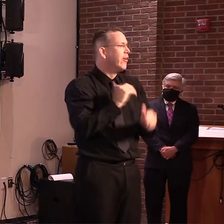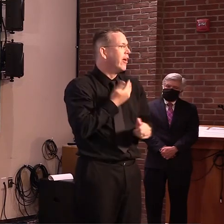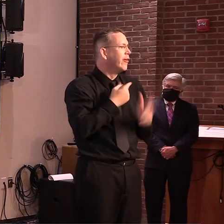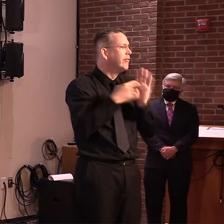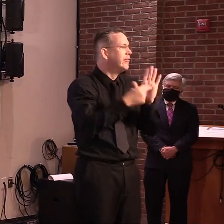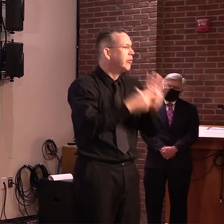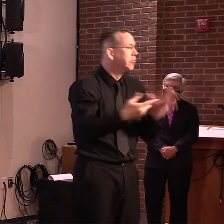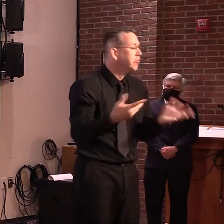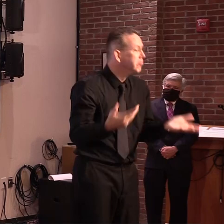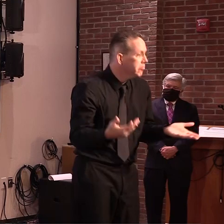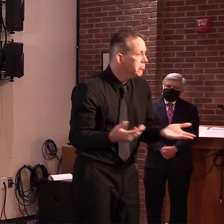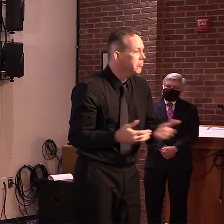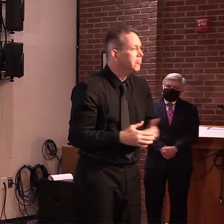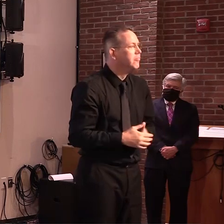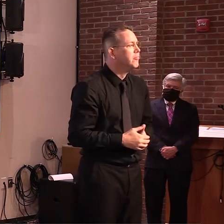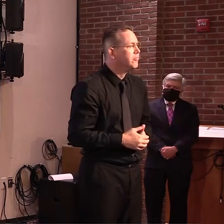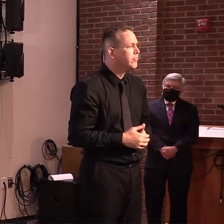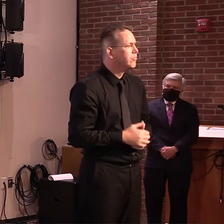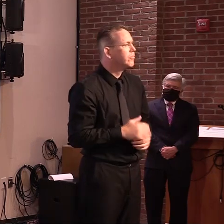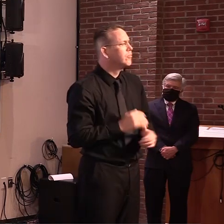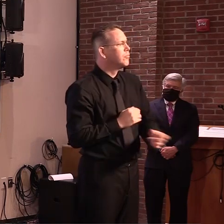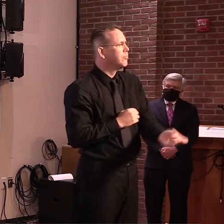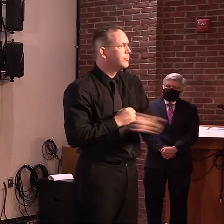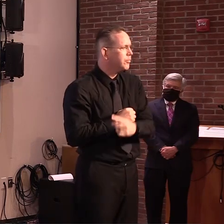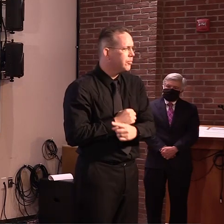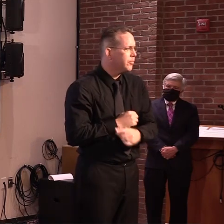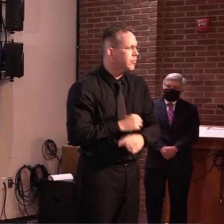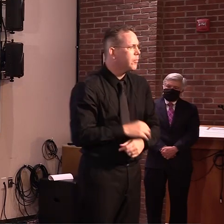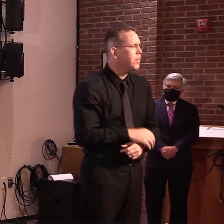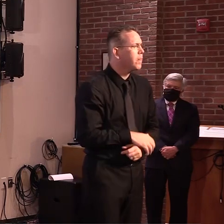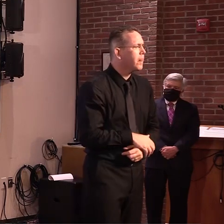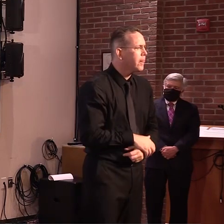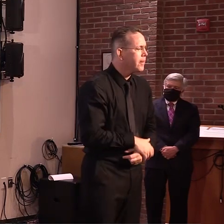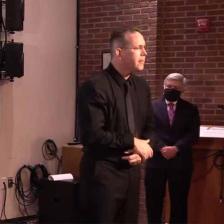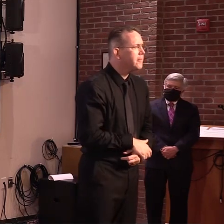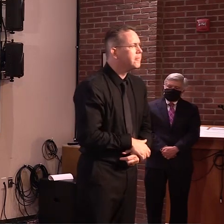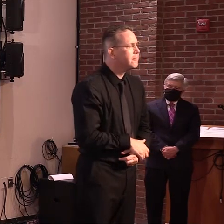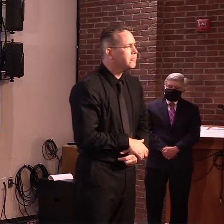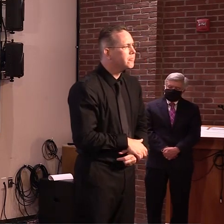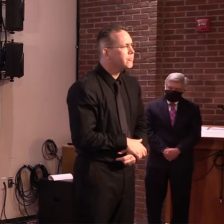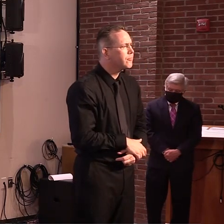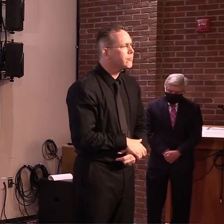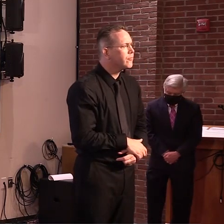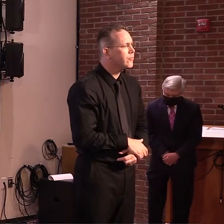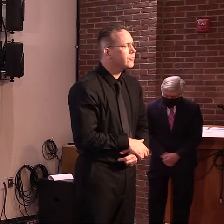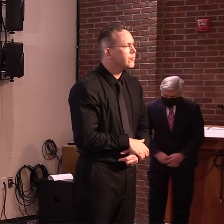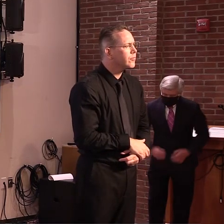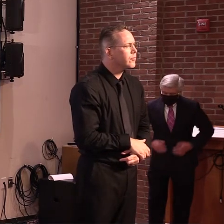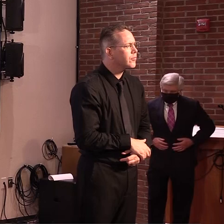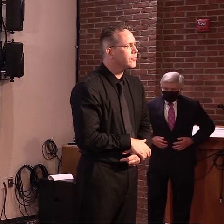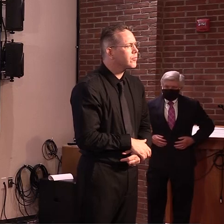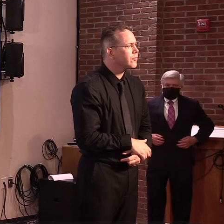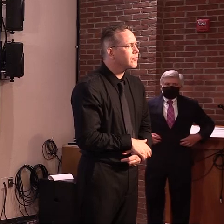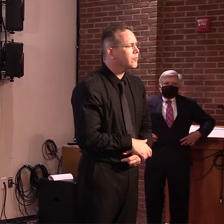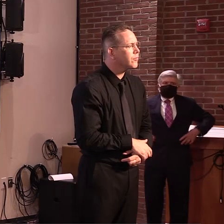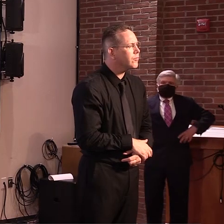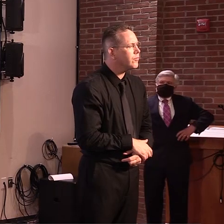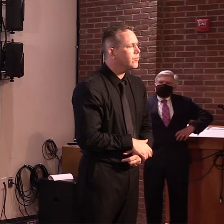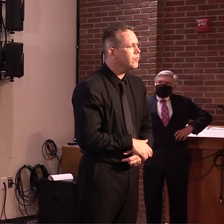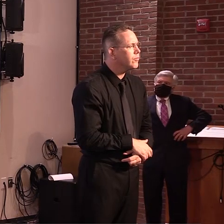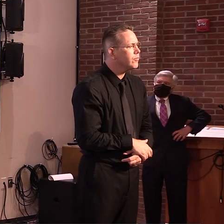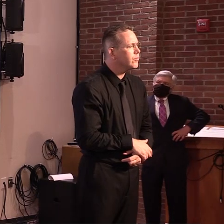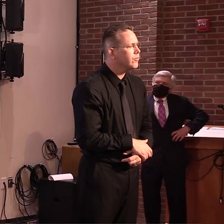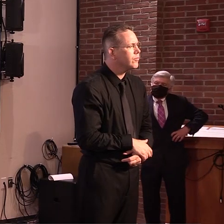You see some pushback, but questioning in social media and on the street. You see people saying, well, we don't know who's